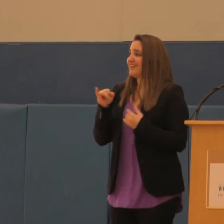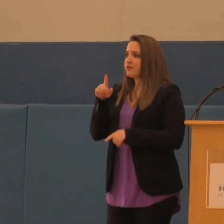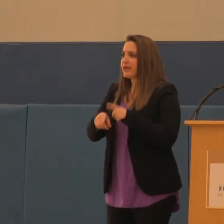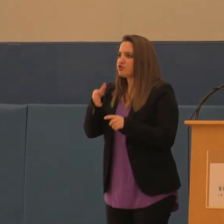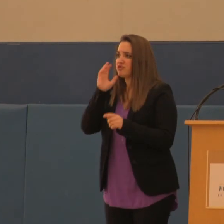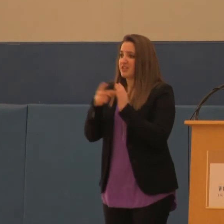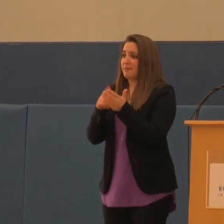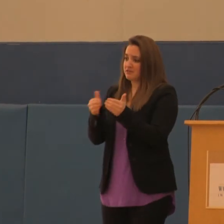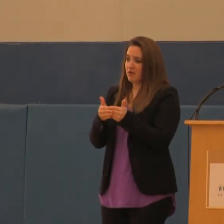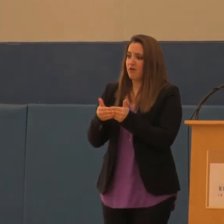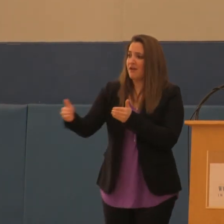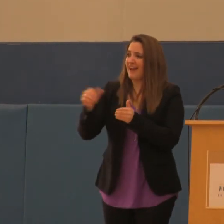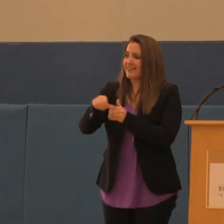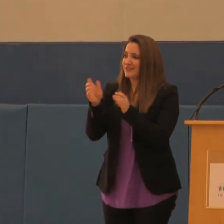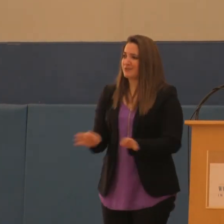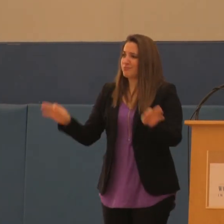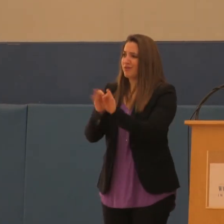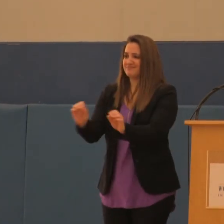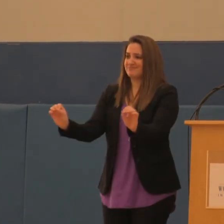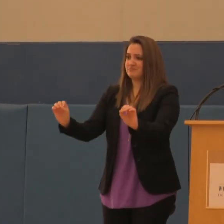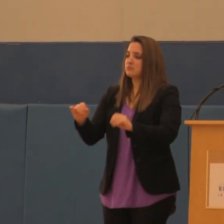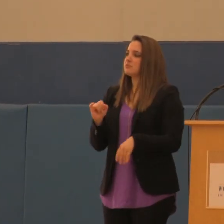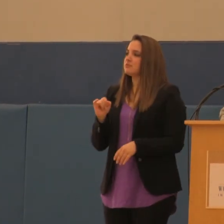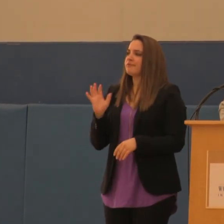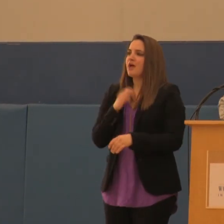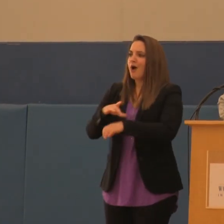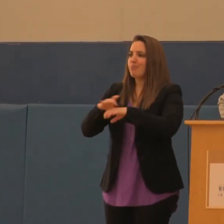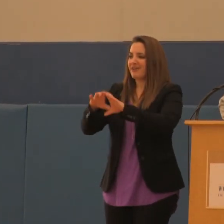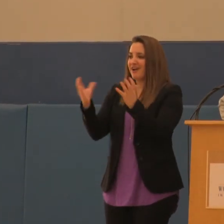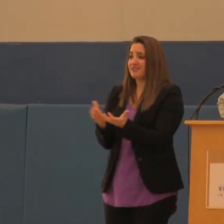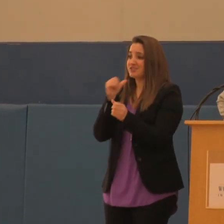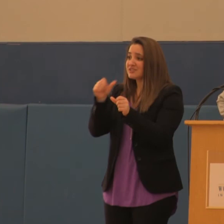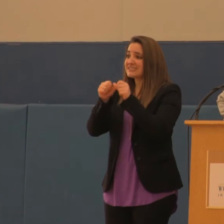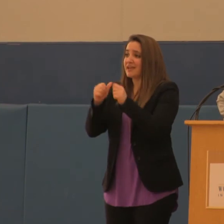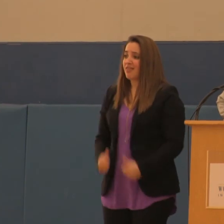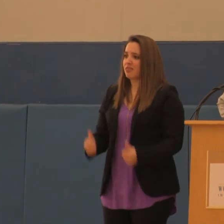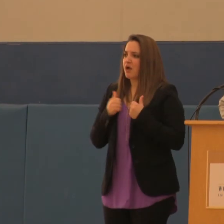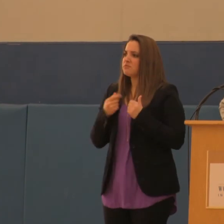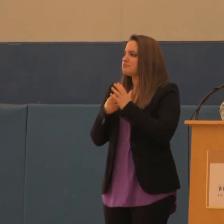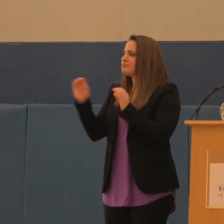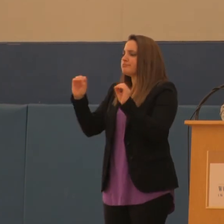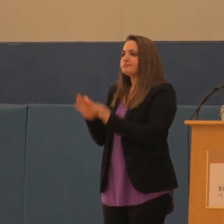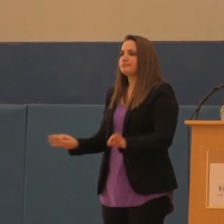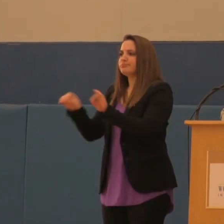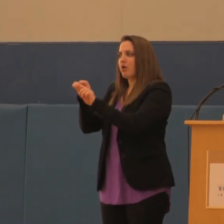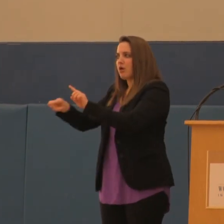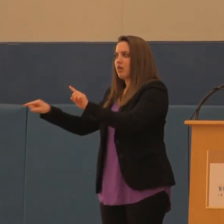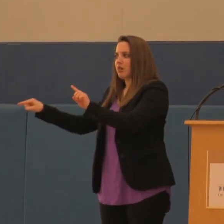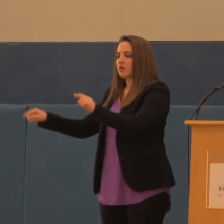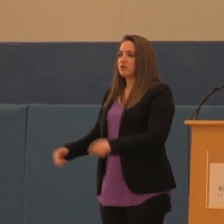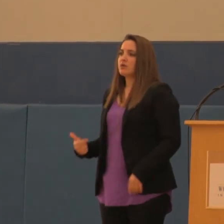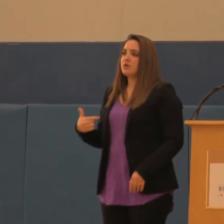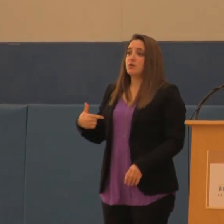Water. Nothing else matters if we don't have a planet that sustains life. We the people must choose